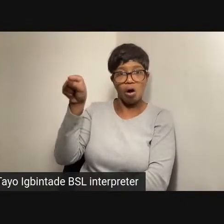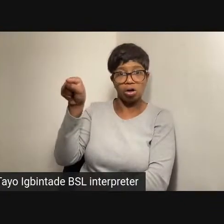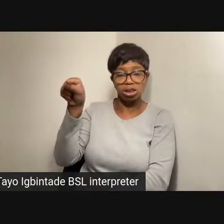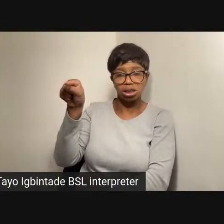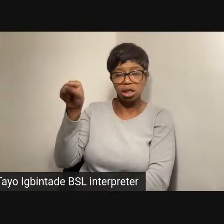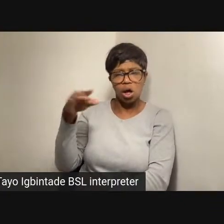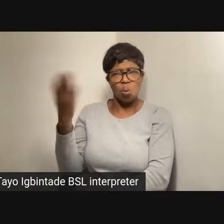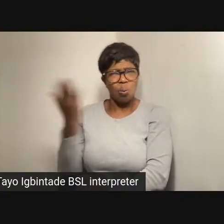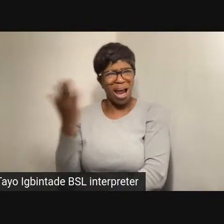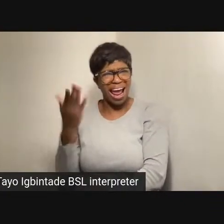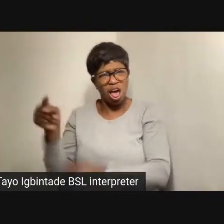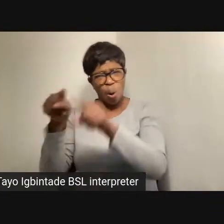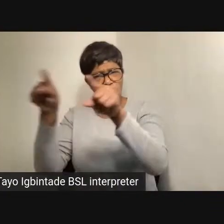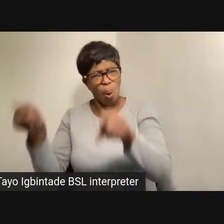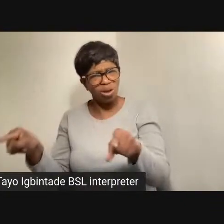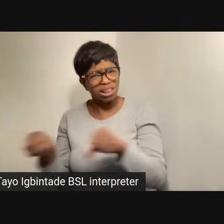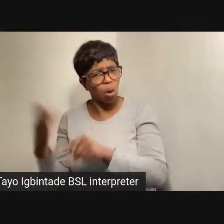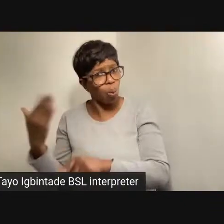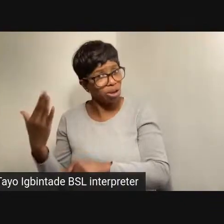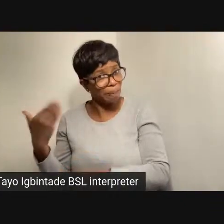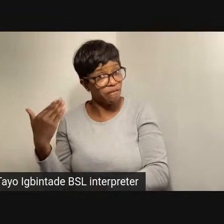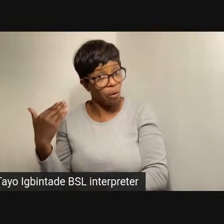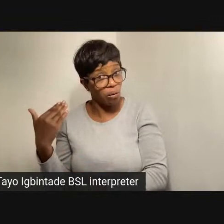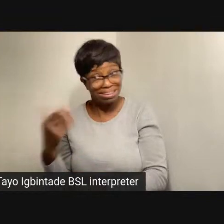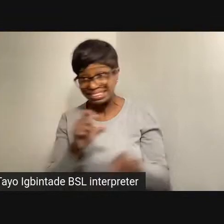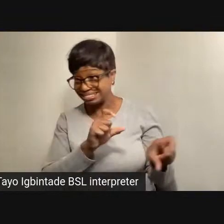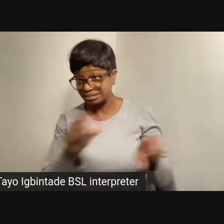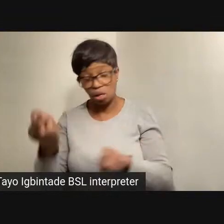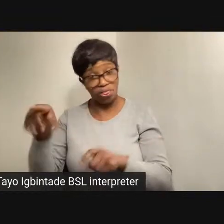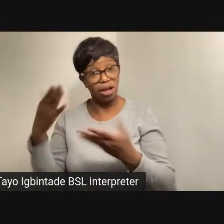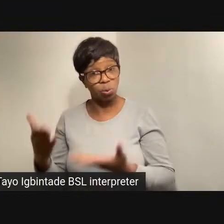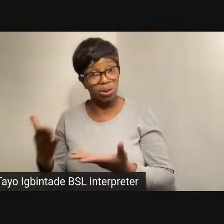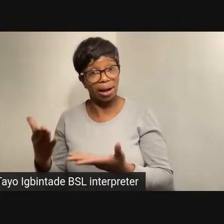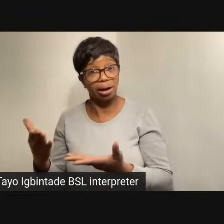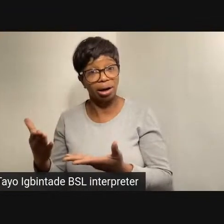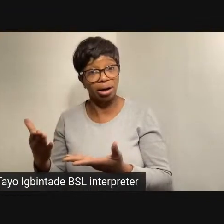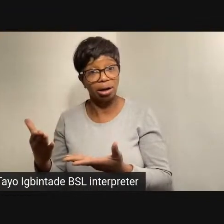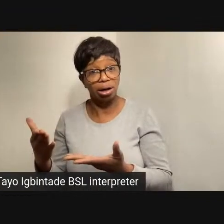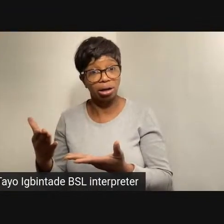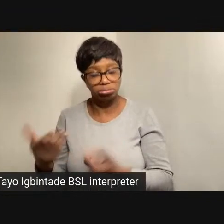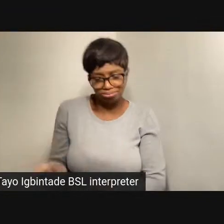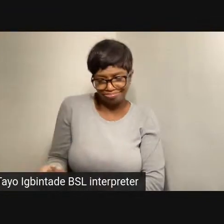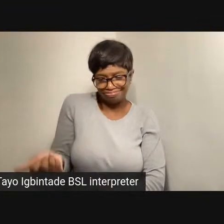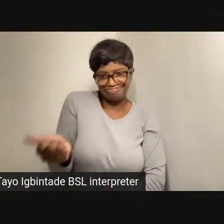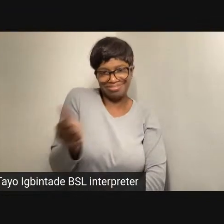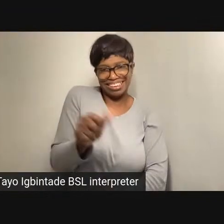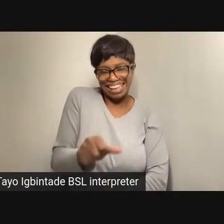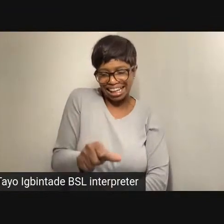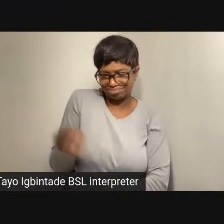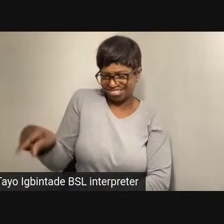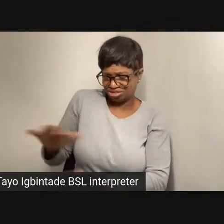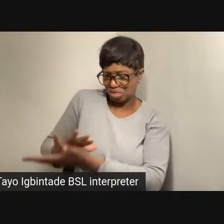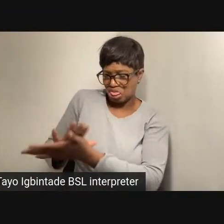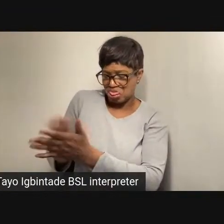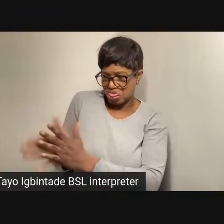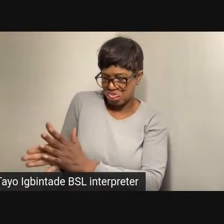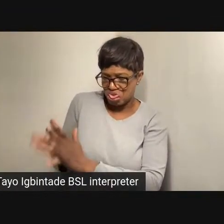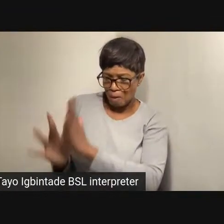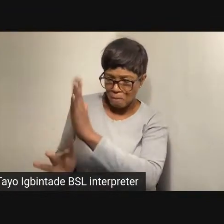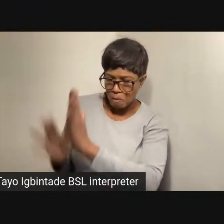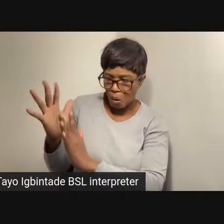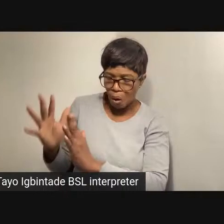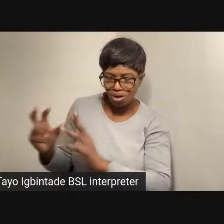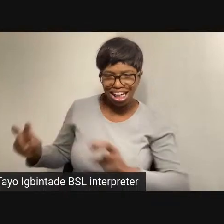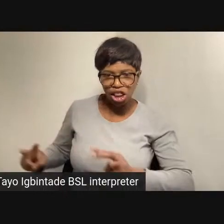altar must have been still stands to this day. Next to this burnt down cathedral, a